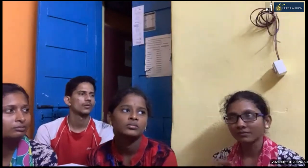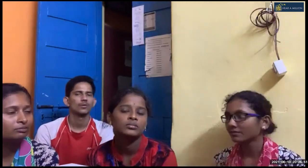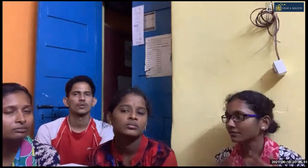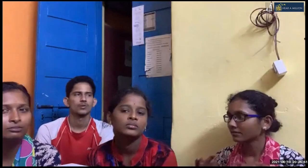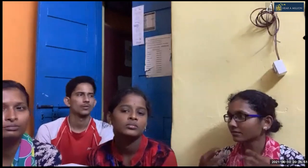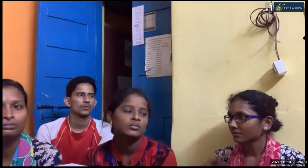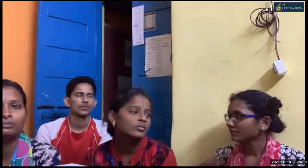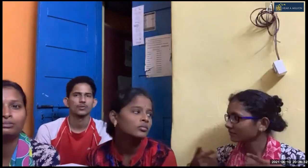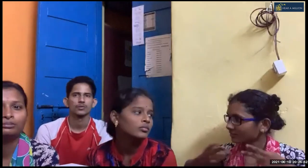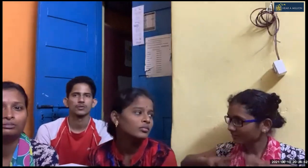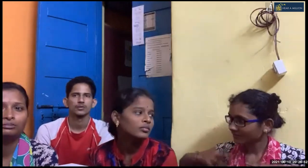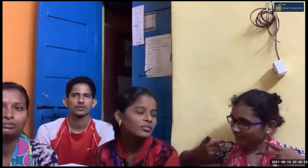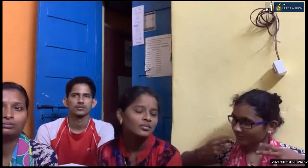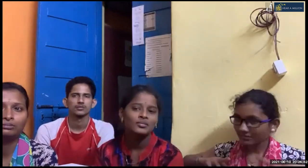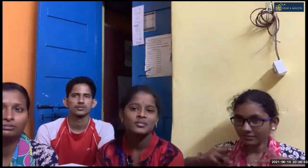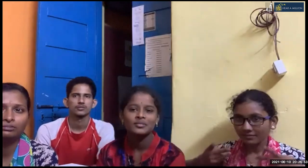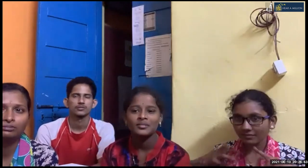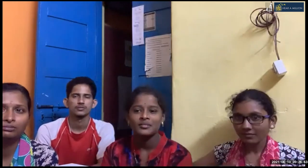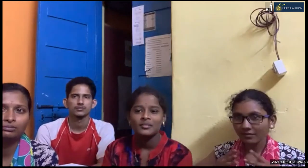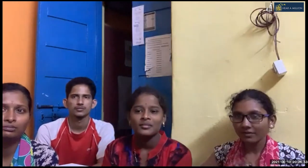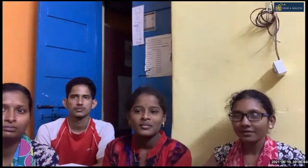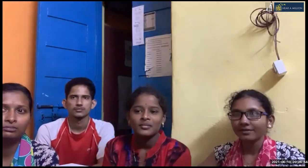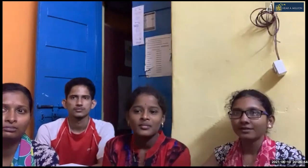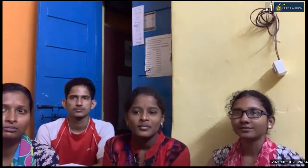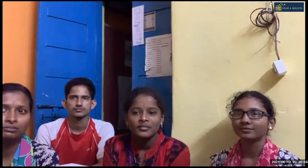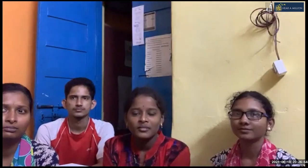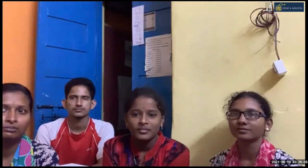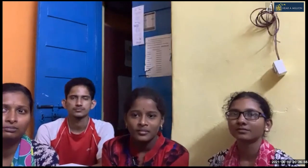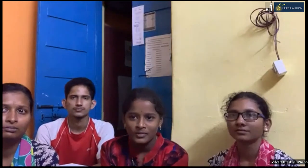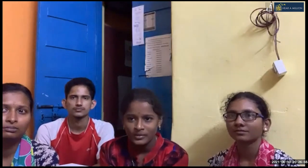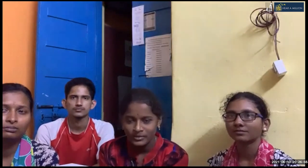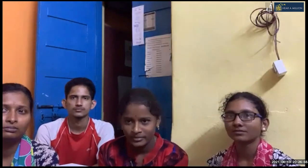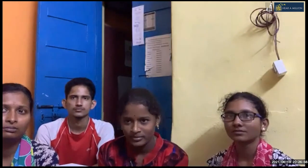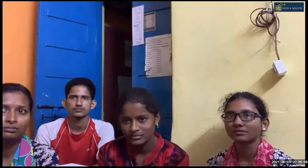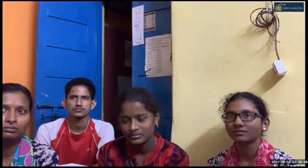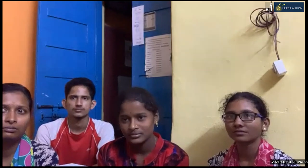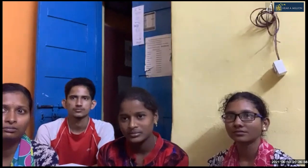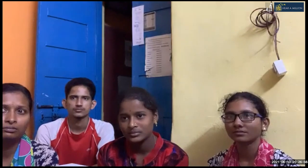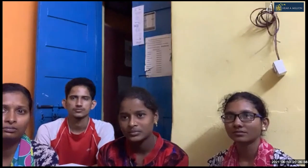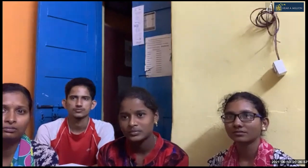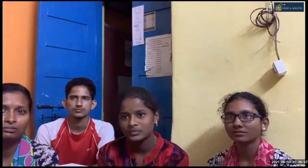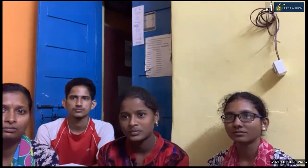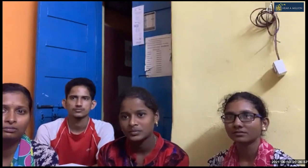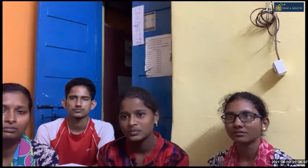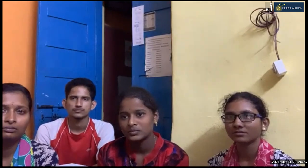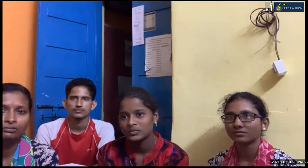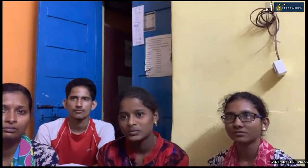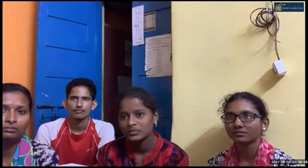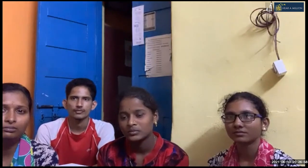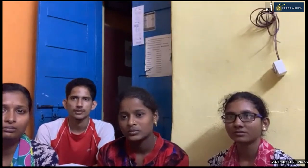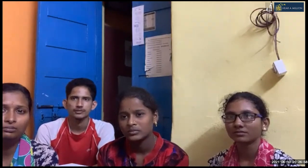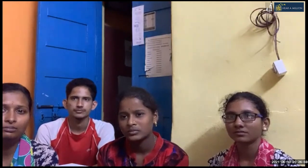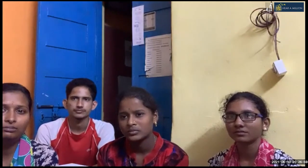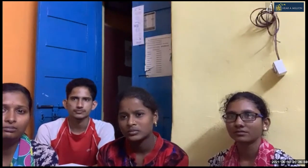same kind of assessment designed for hearing children will be used for deaf children also. So how is it fair that deaf children will become, you